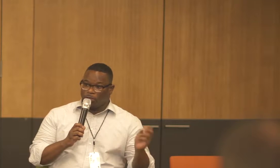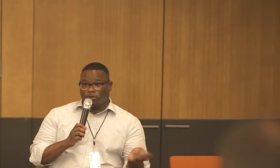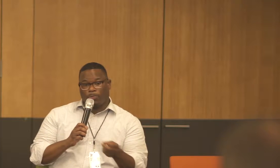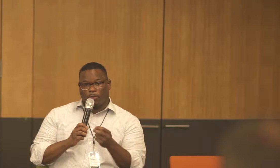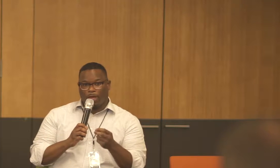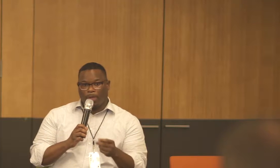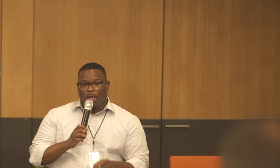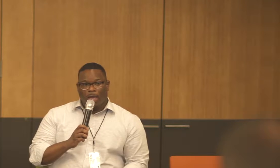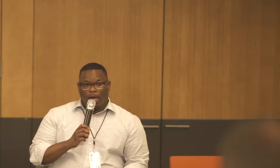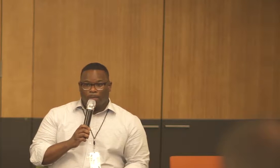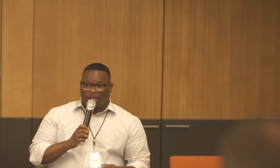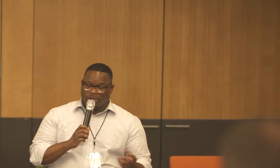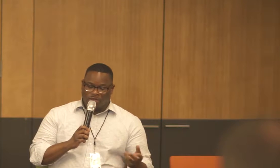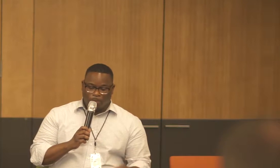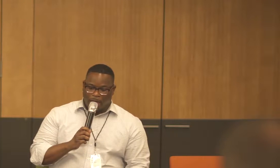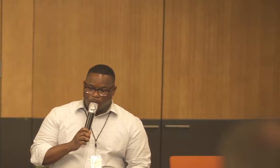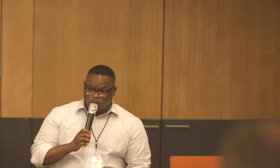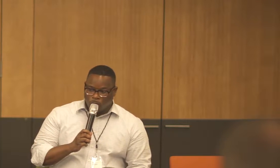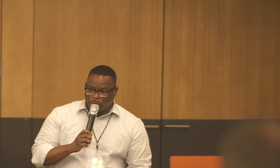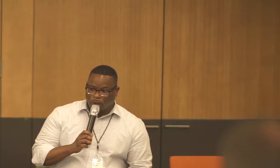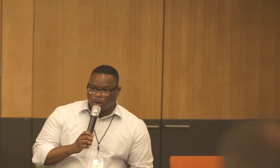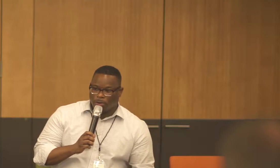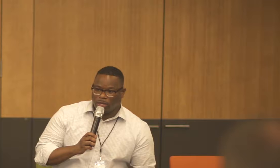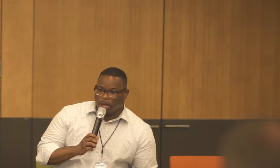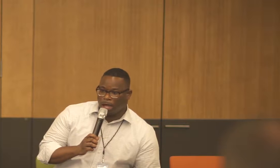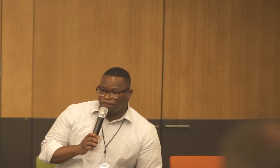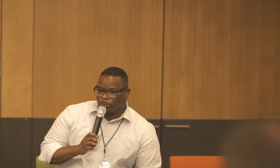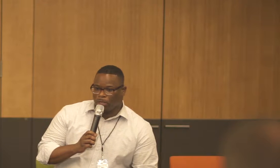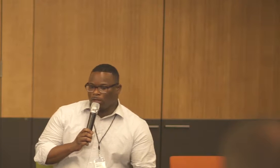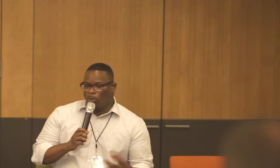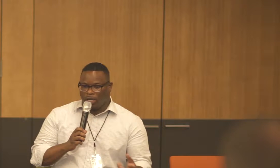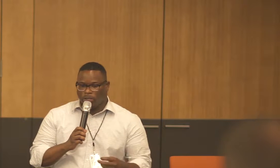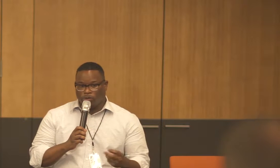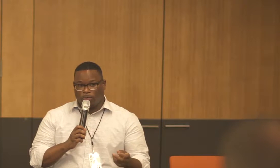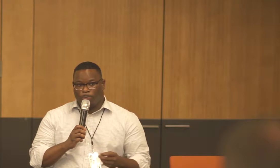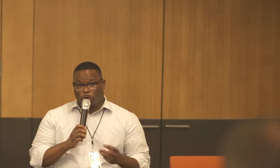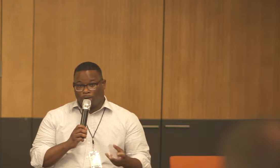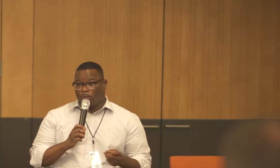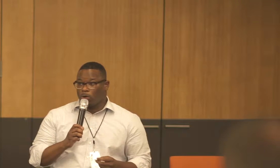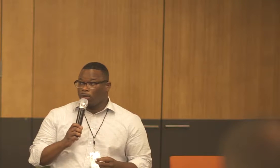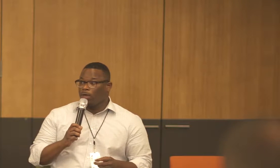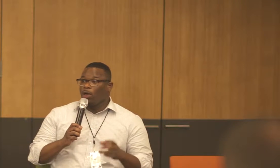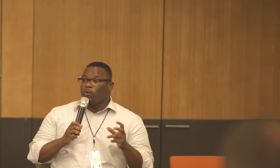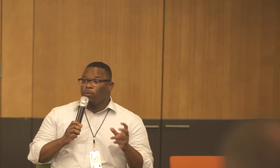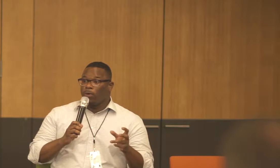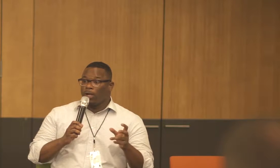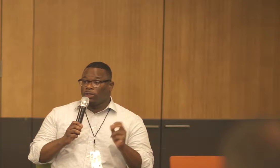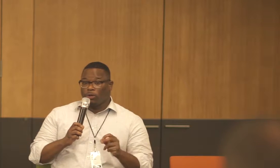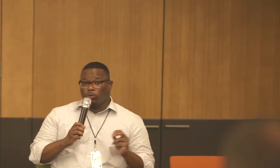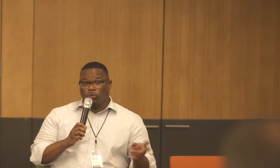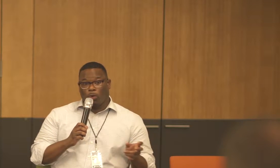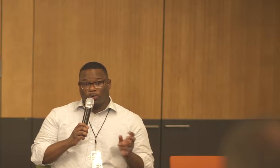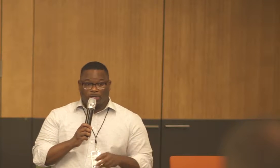sort of an internship program. As an example, at Google, we are the only internship program they work with